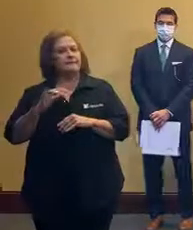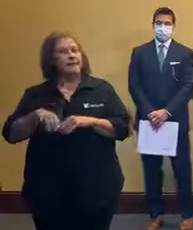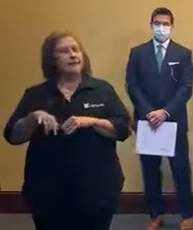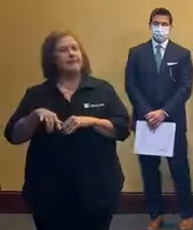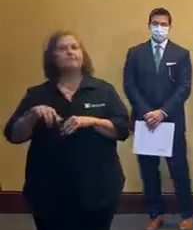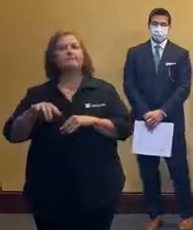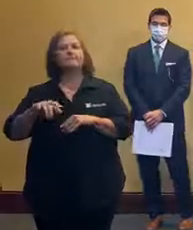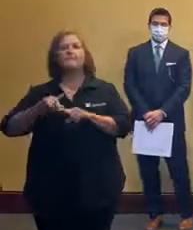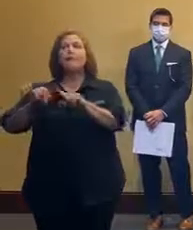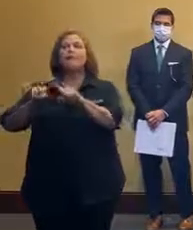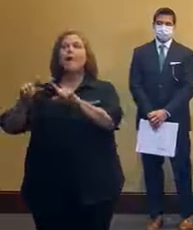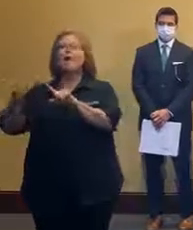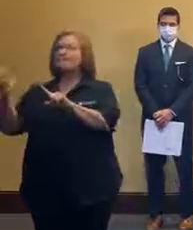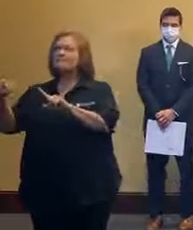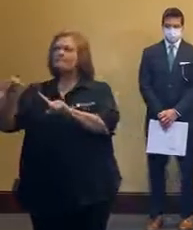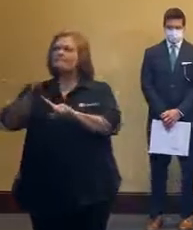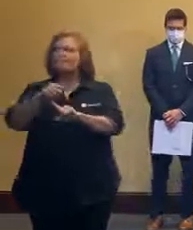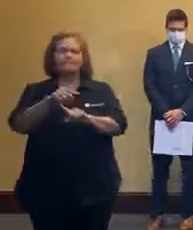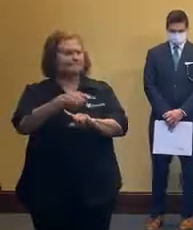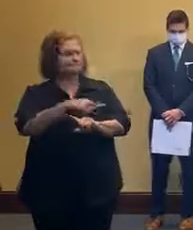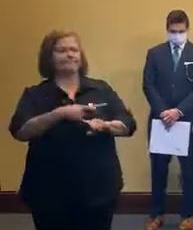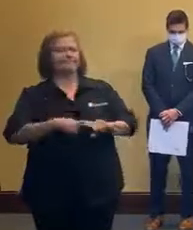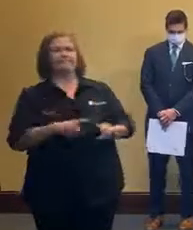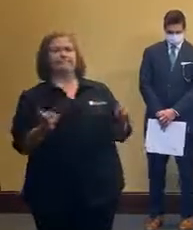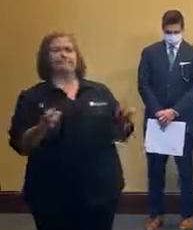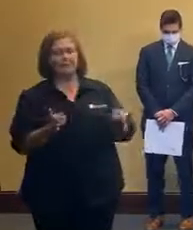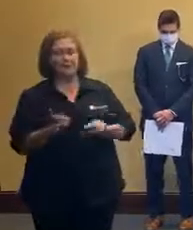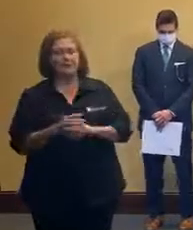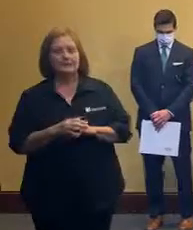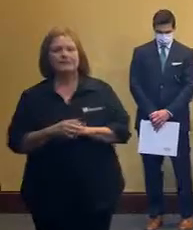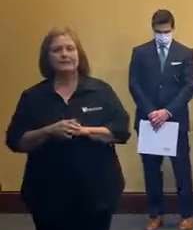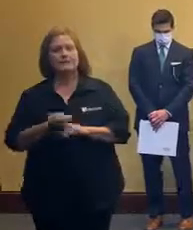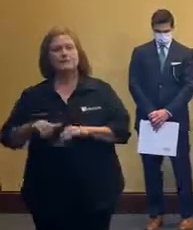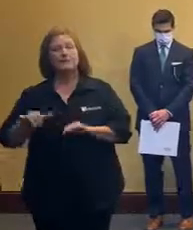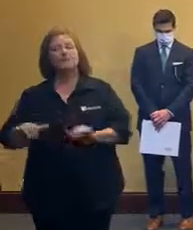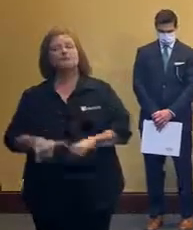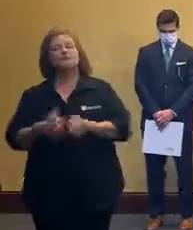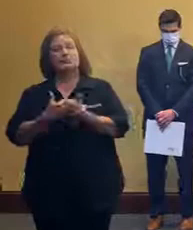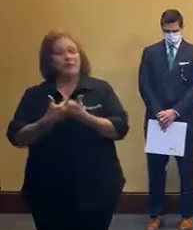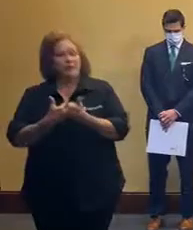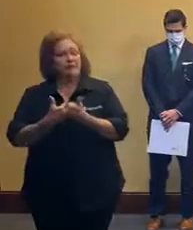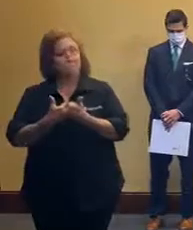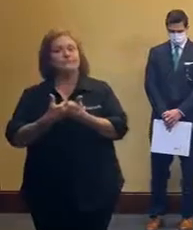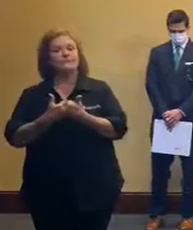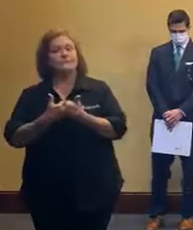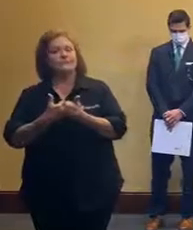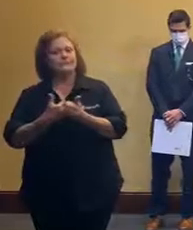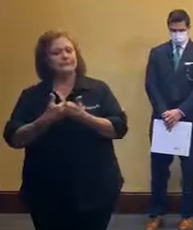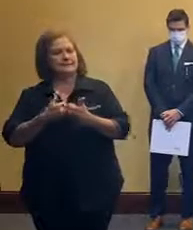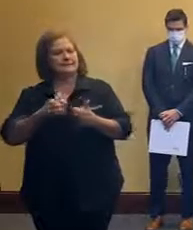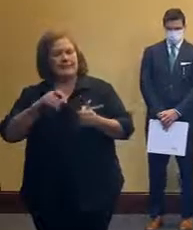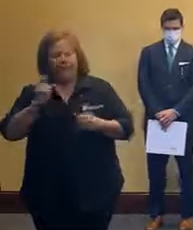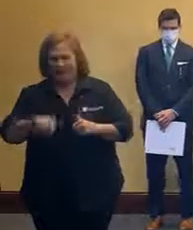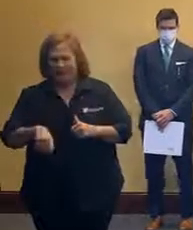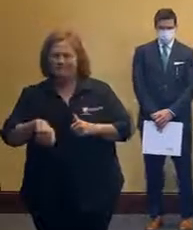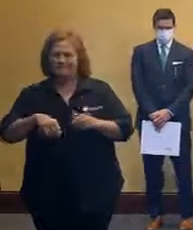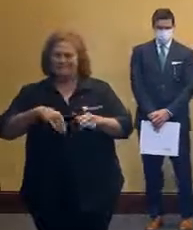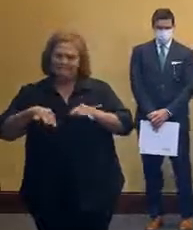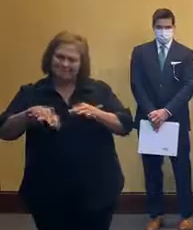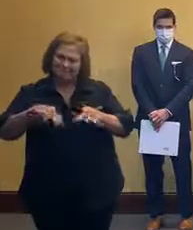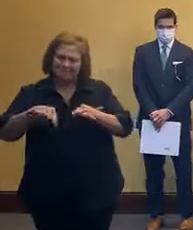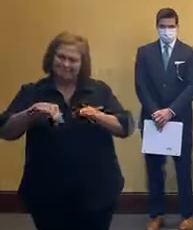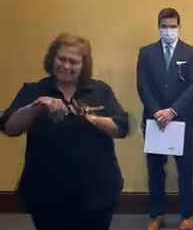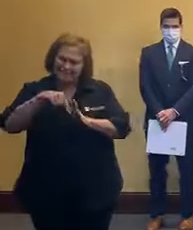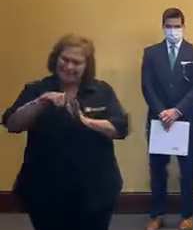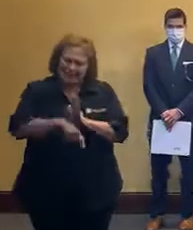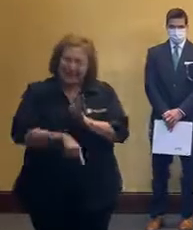in many ways. As it was a challenge that required a detailed, data-centric focus,